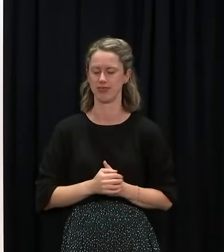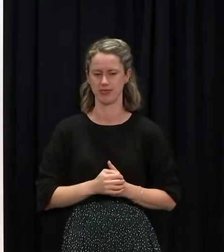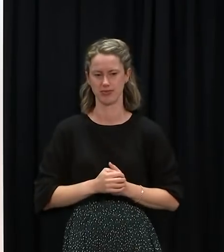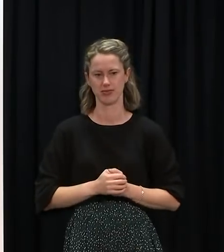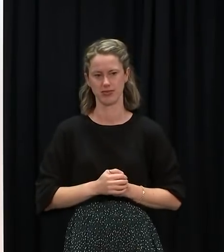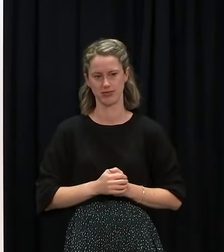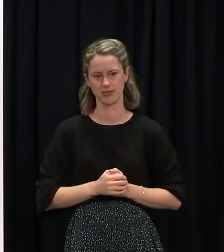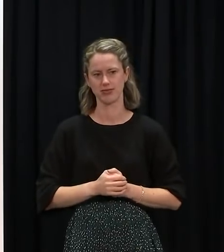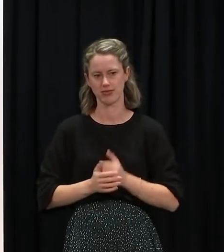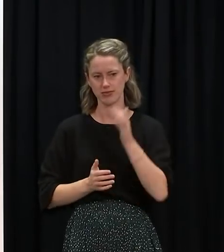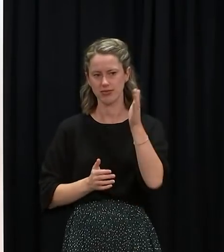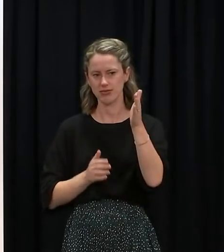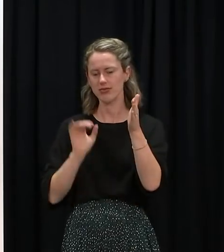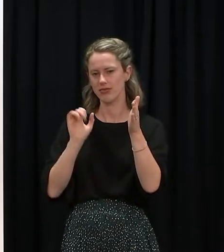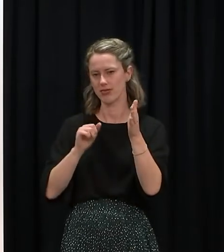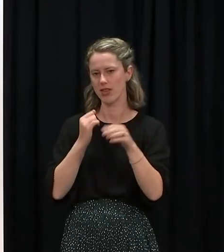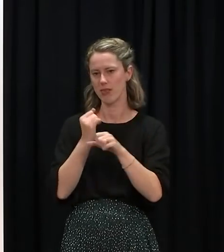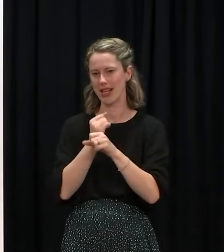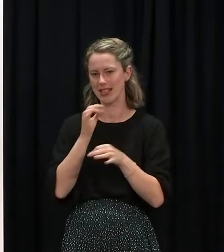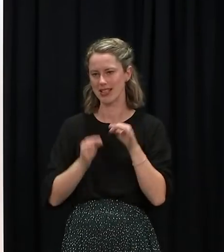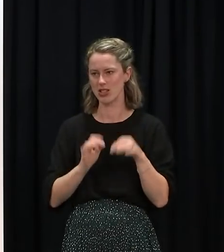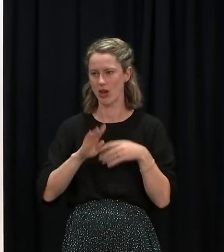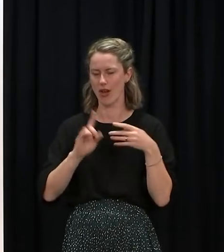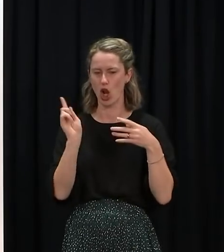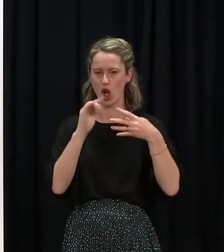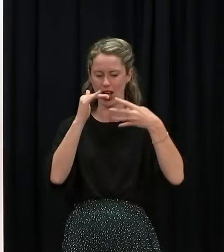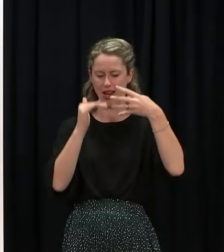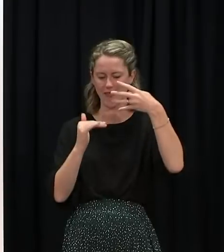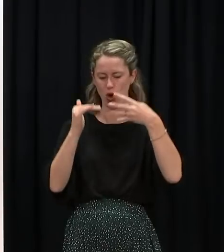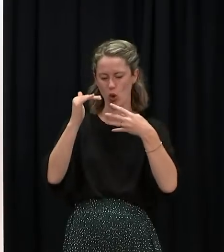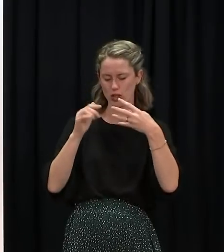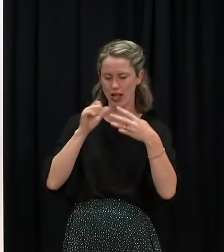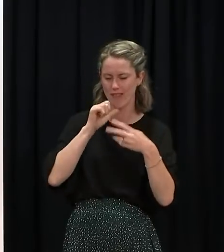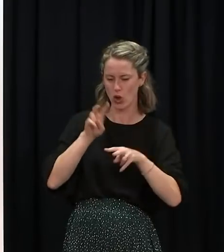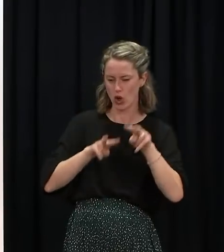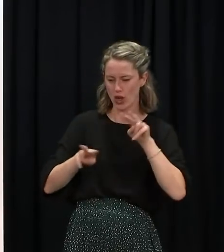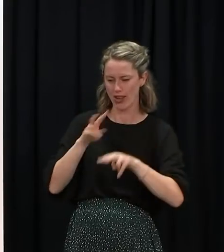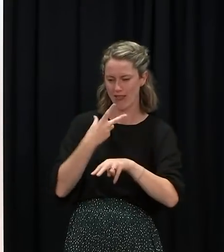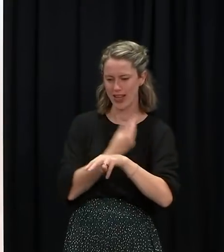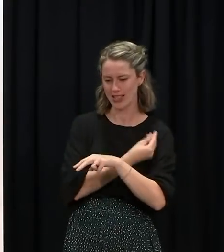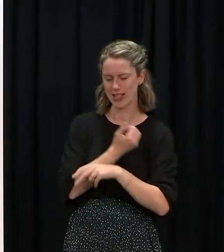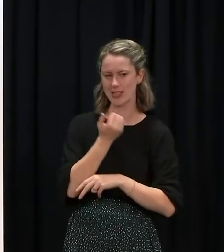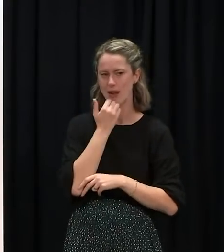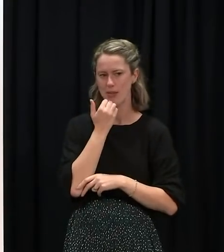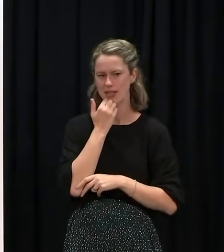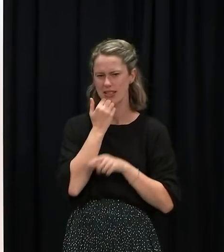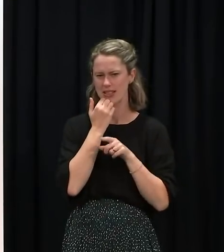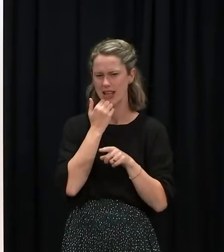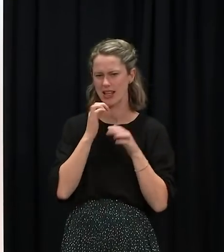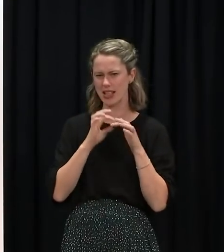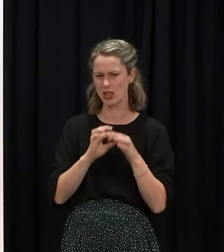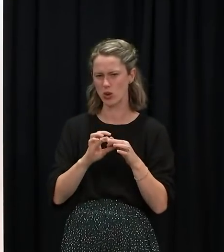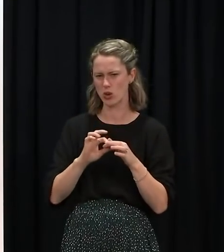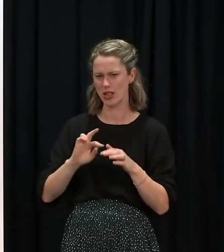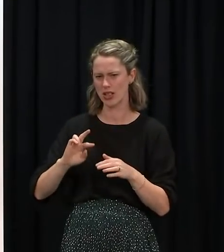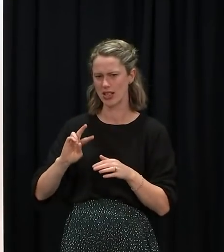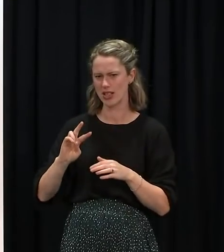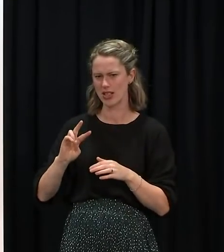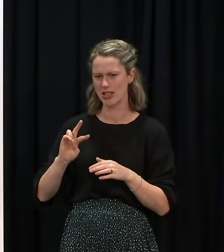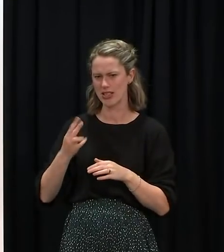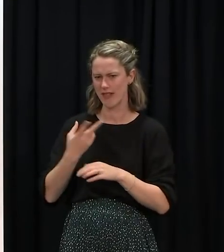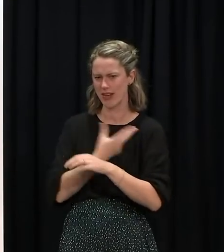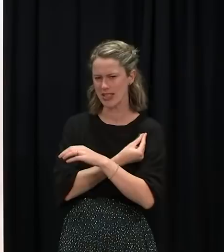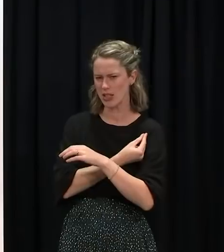their second dose. Yeah, I guess when it comes to making those alert level decisions, when you say you're looking at the vaccination rates, though, it's that double dose that you're looking at there,